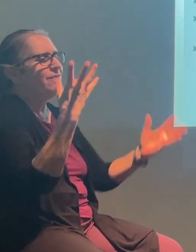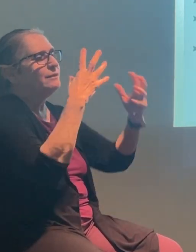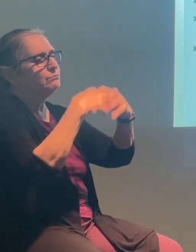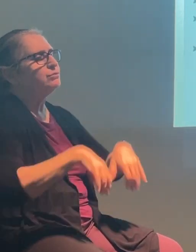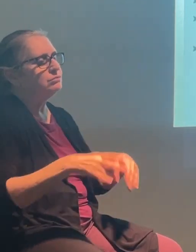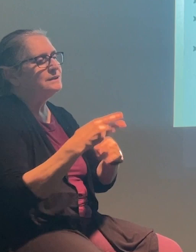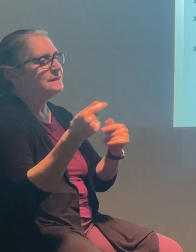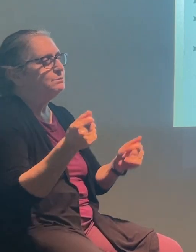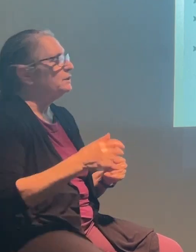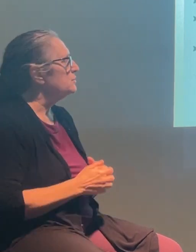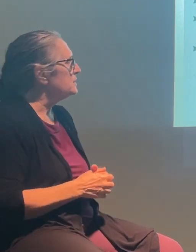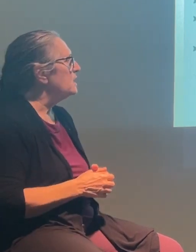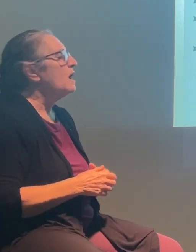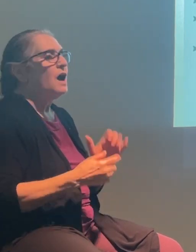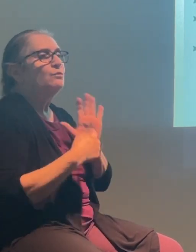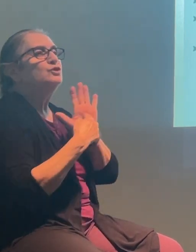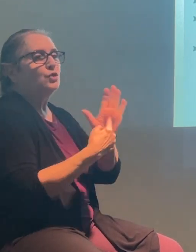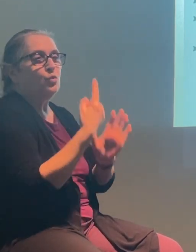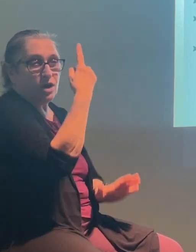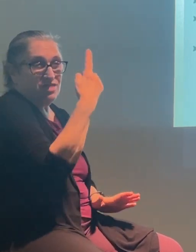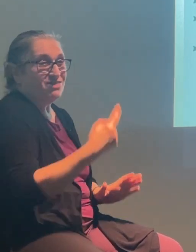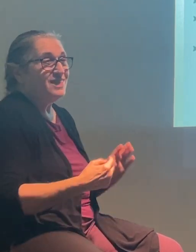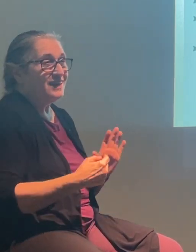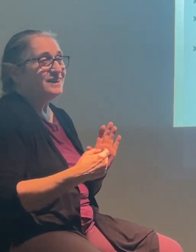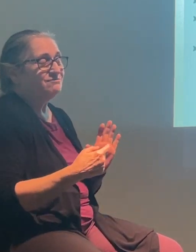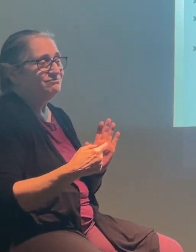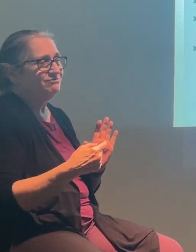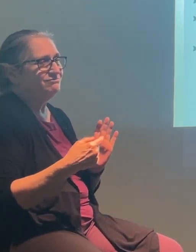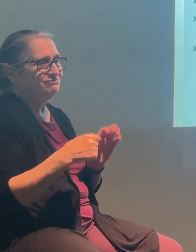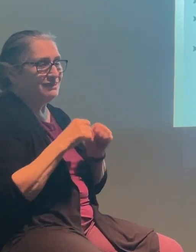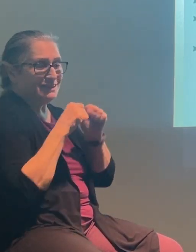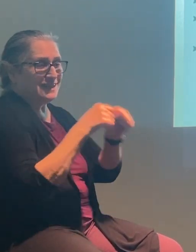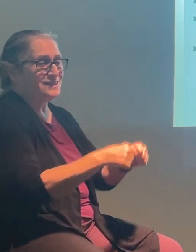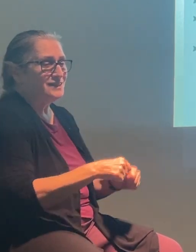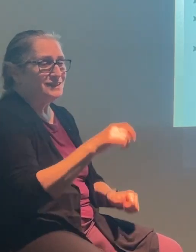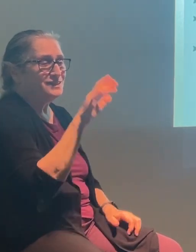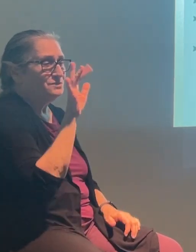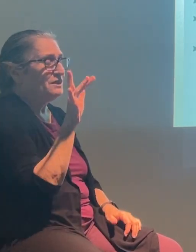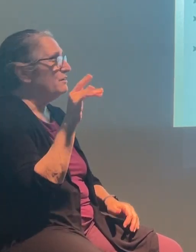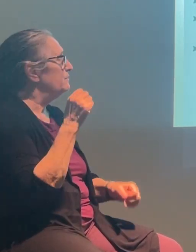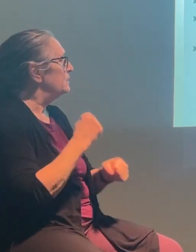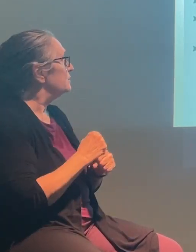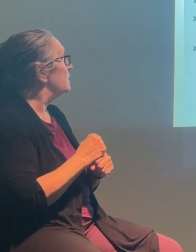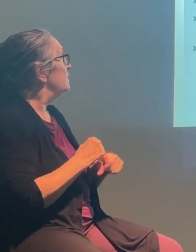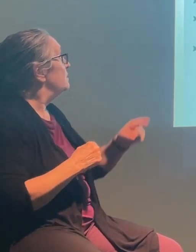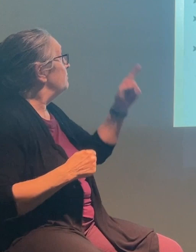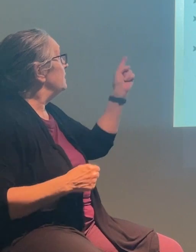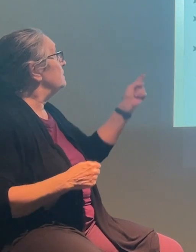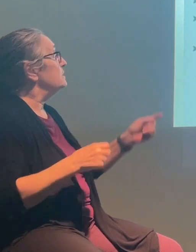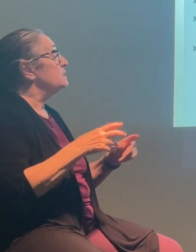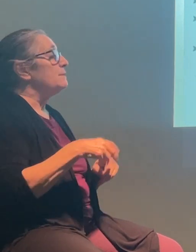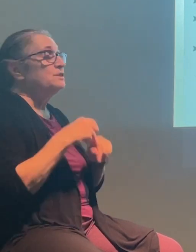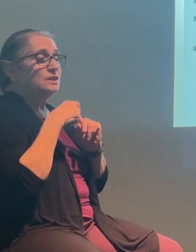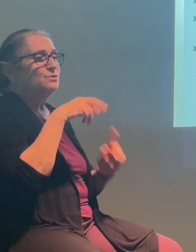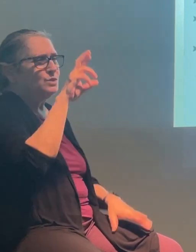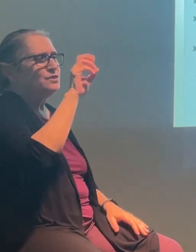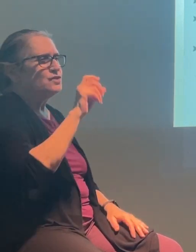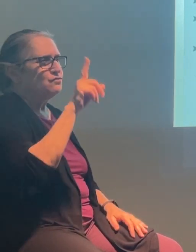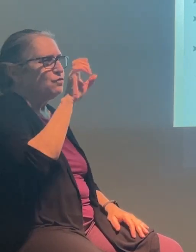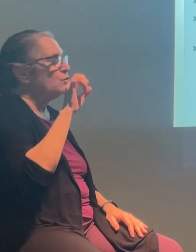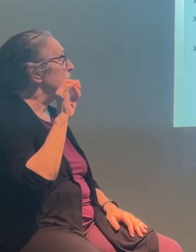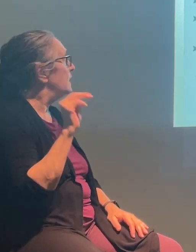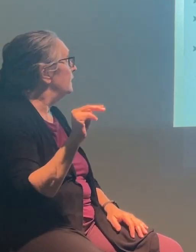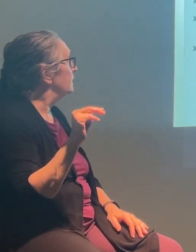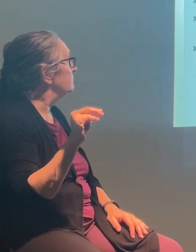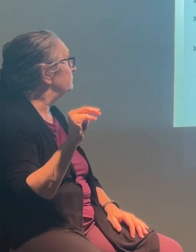something later on that lasted 25 years, which would be interesting. So, which is the Auguste Rodin's Pavillon de l'Alma, was his little pavilion